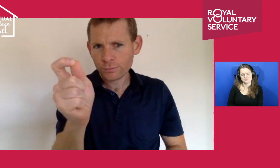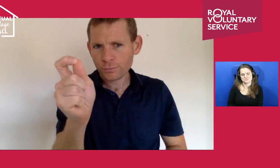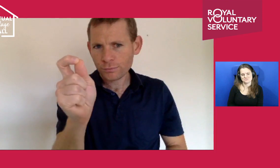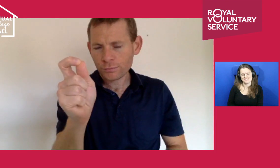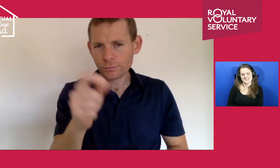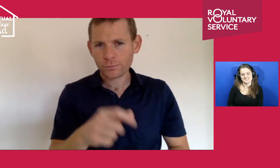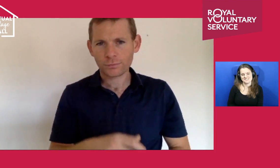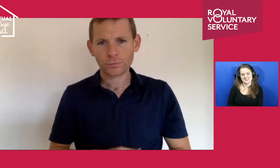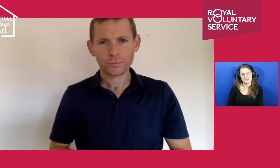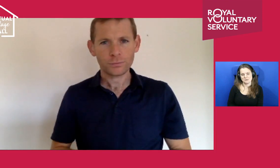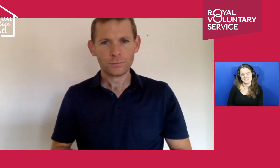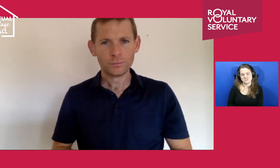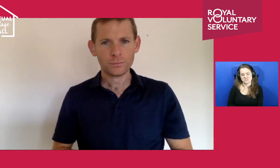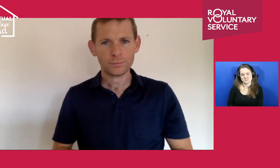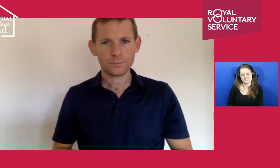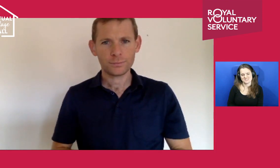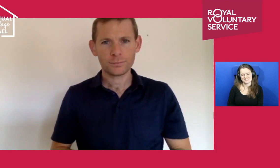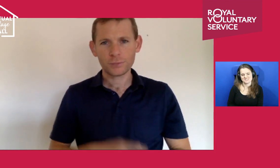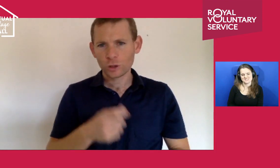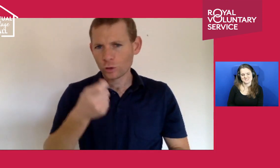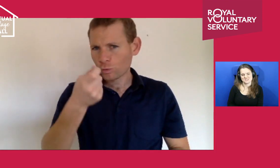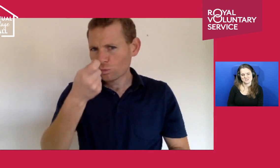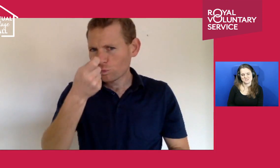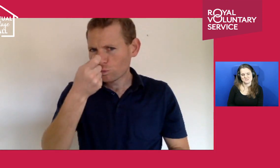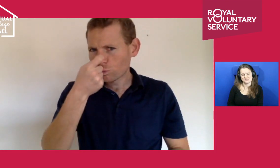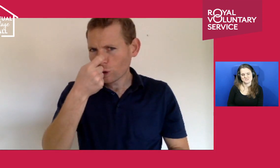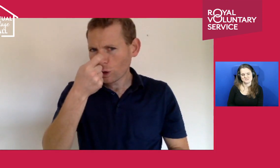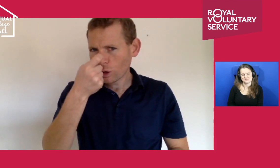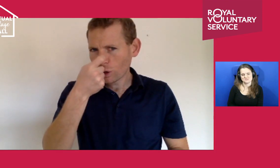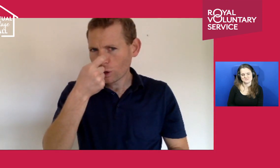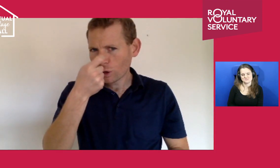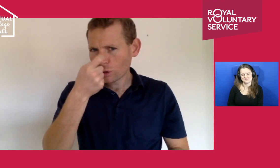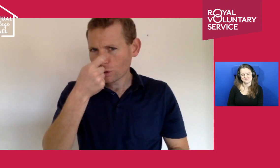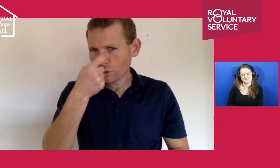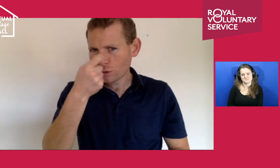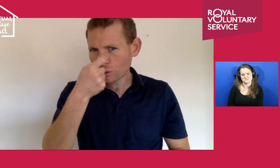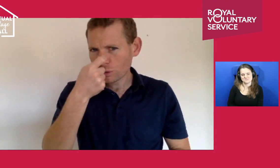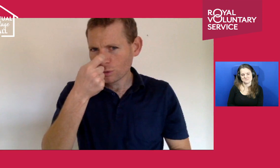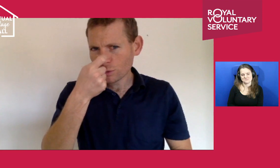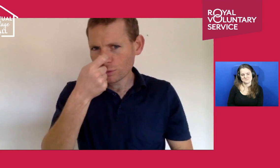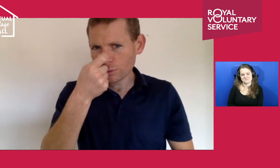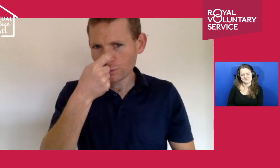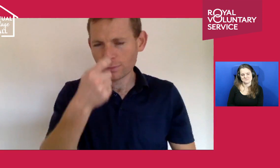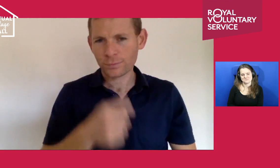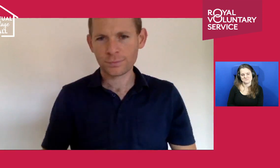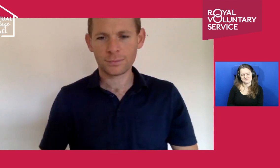Cross. See a little pinch on your nose.